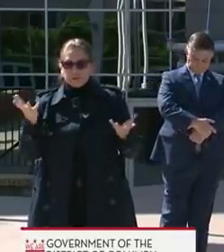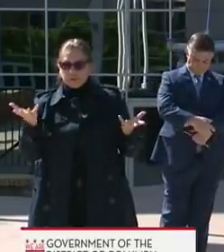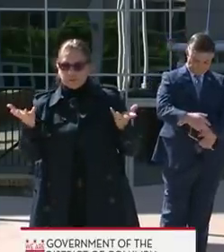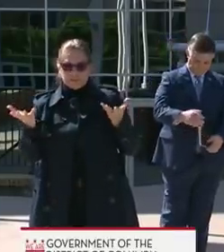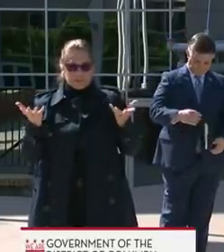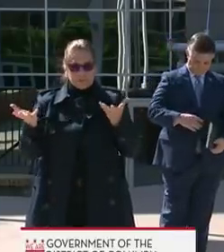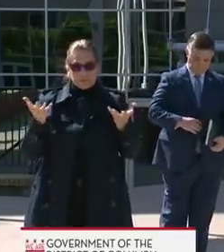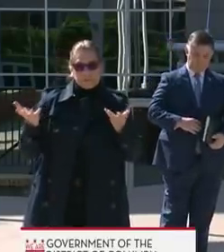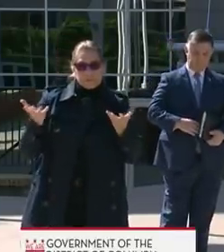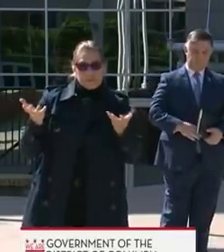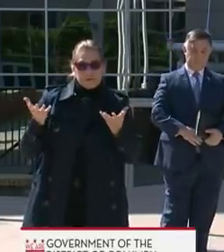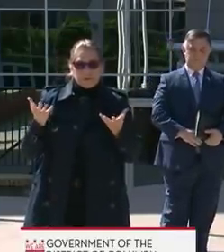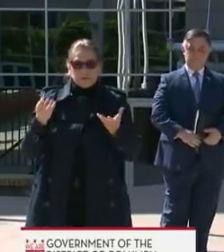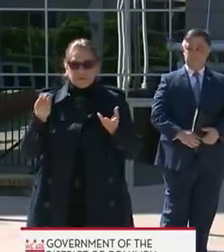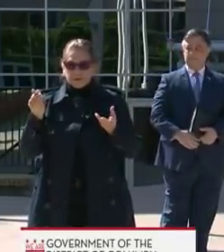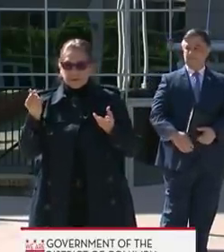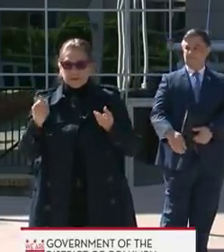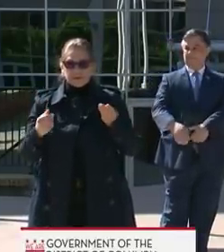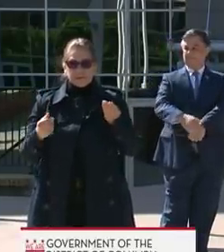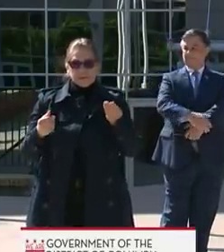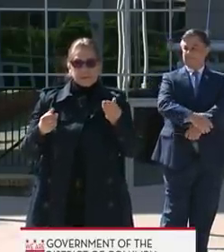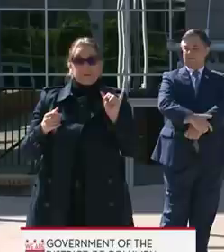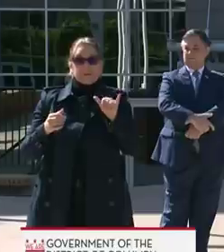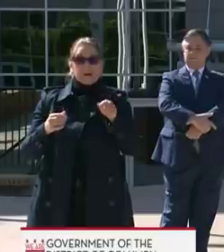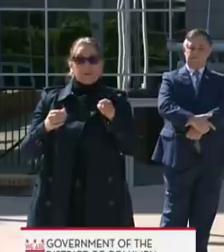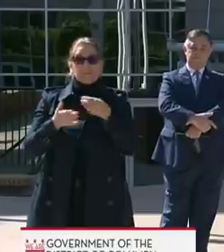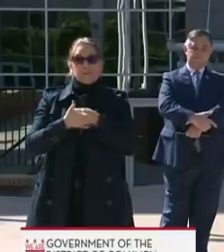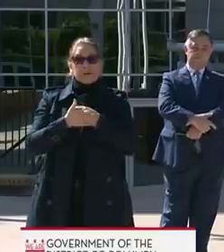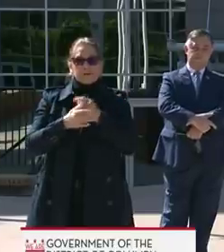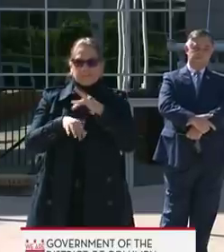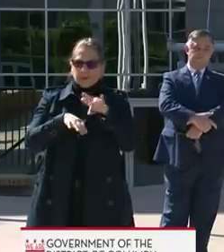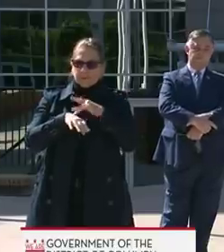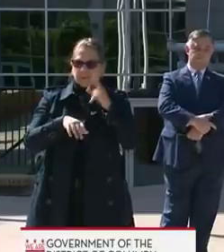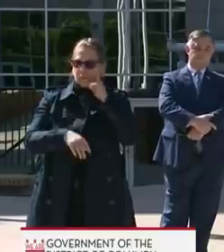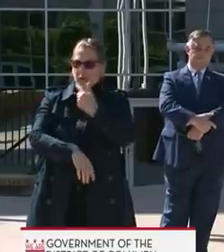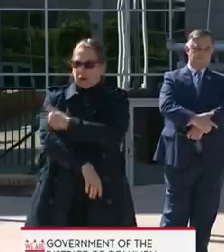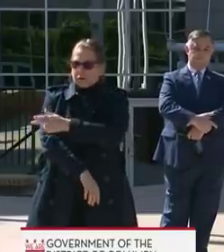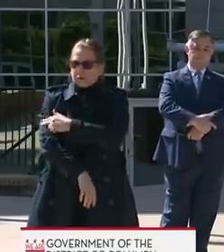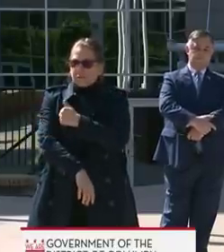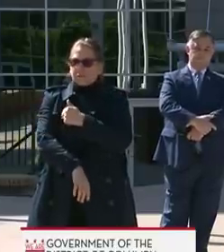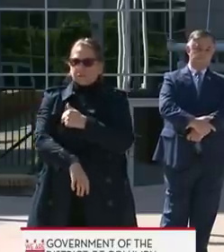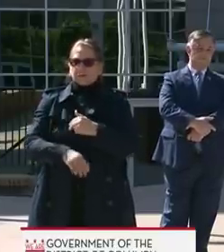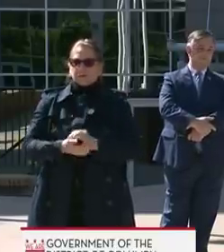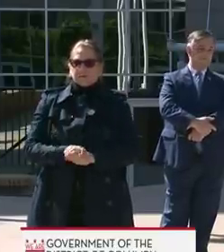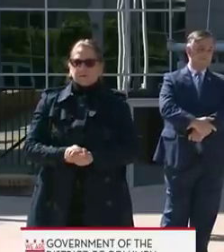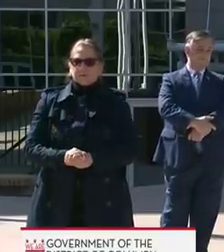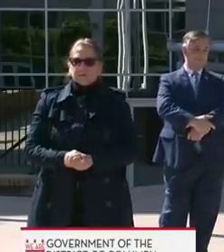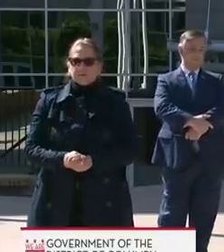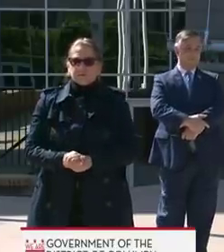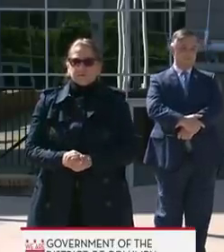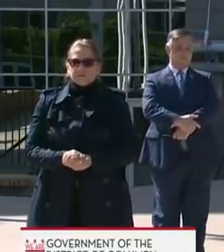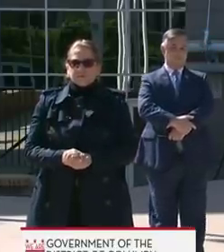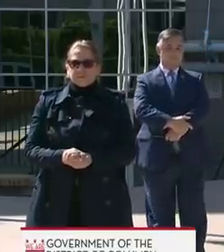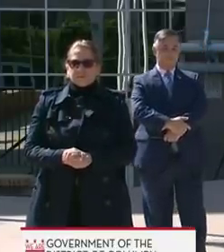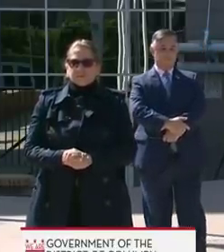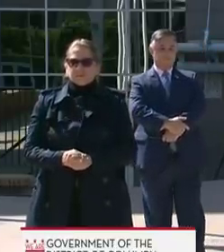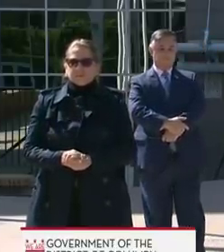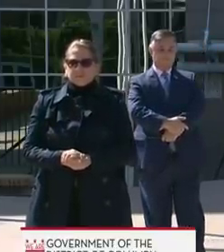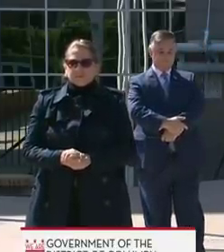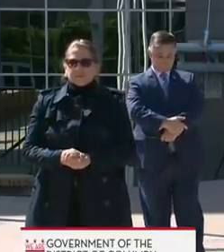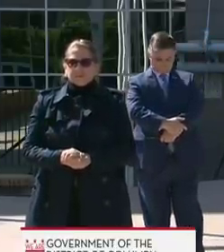hospitals, that's in this bill. There are several consumer protections in this legislation